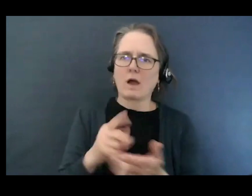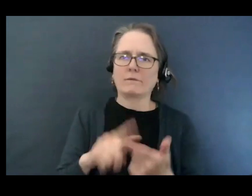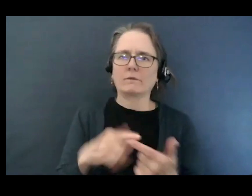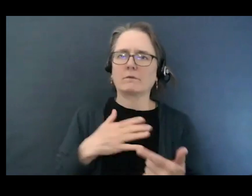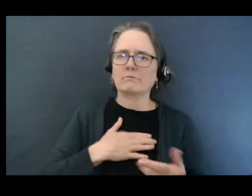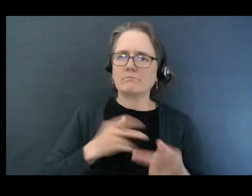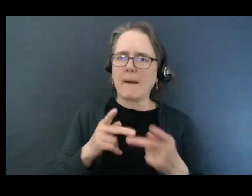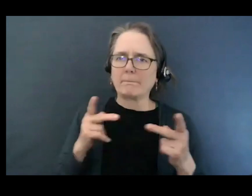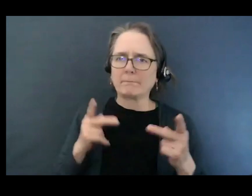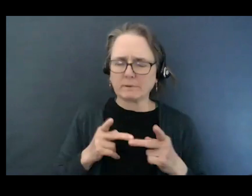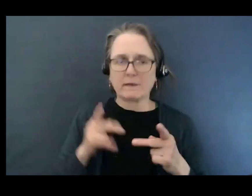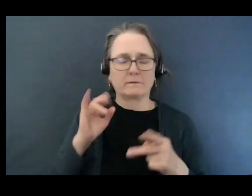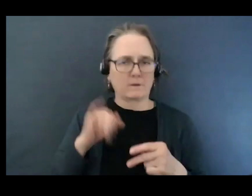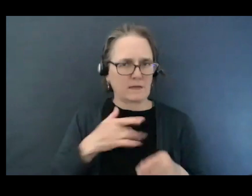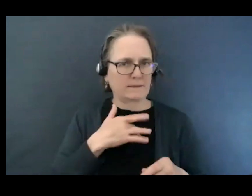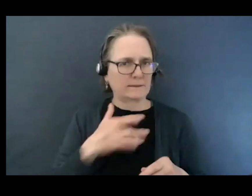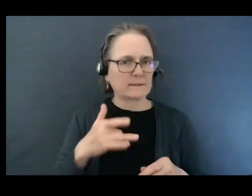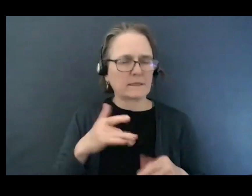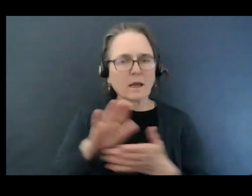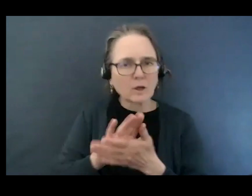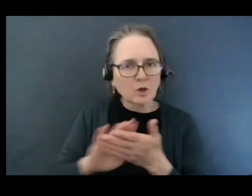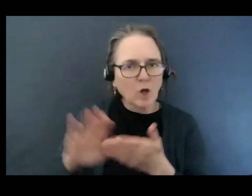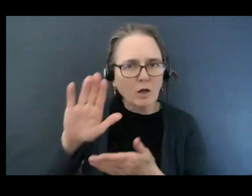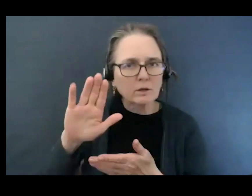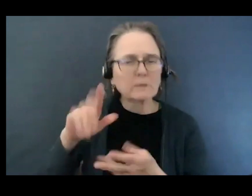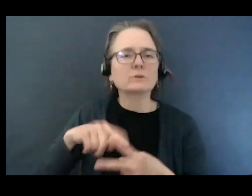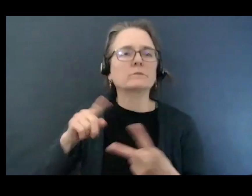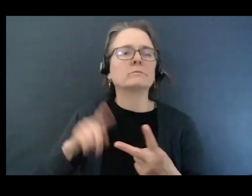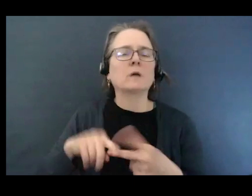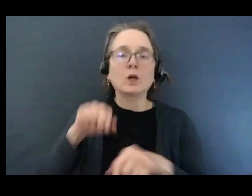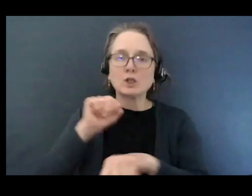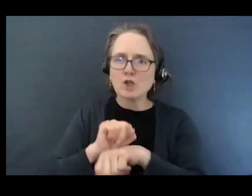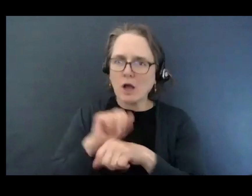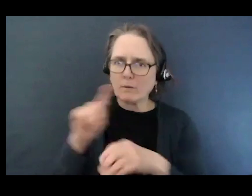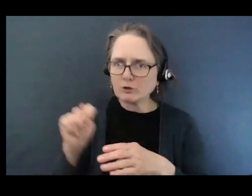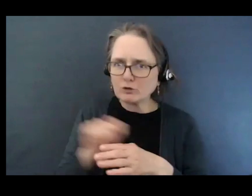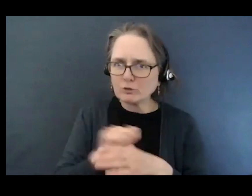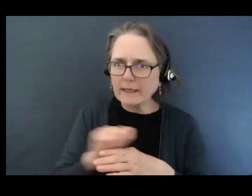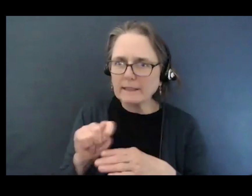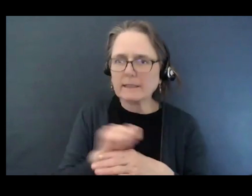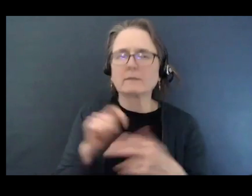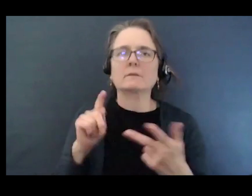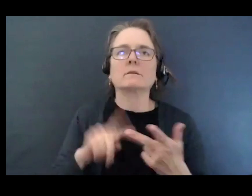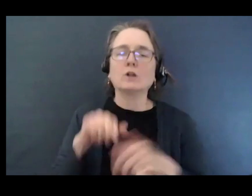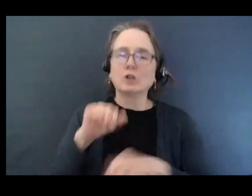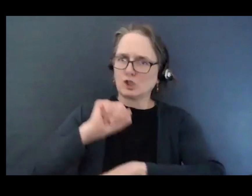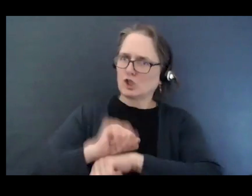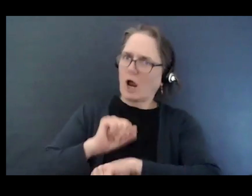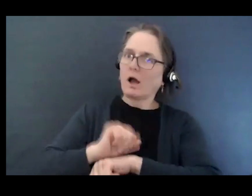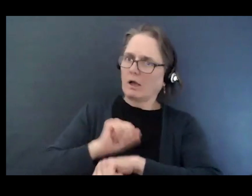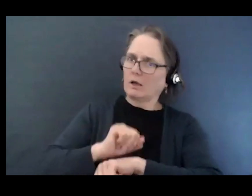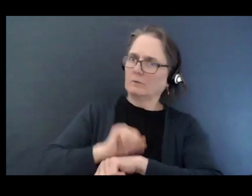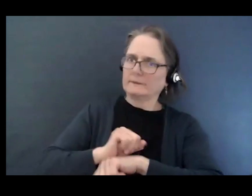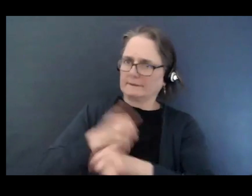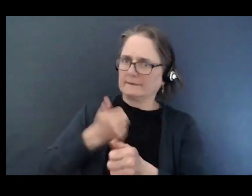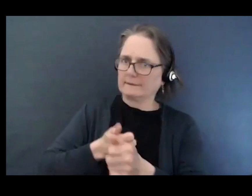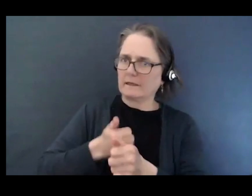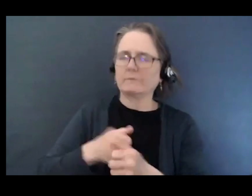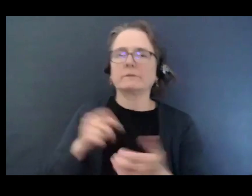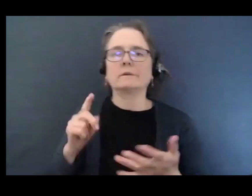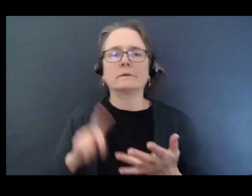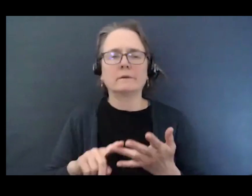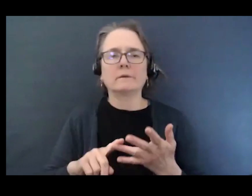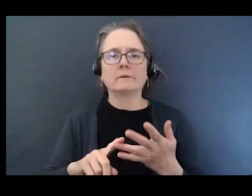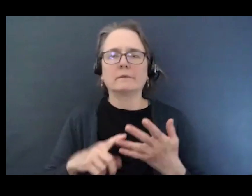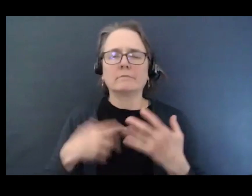central business district, but it's post-secondary education, job training, jobs, healthcare, social service, and